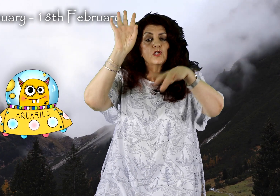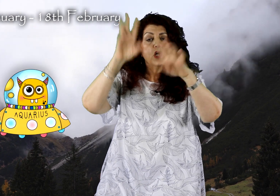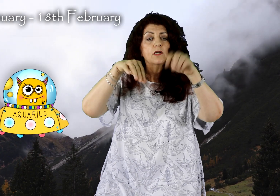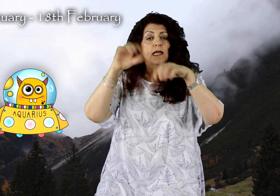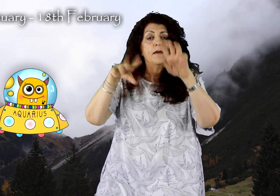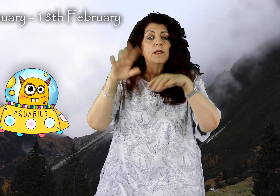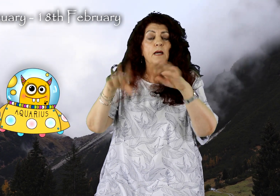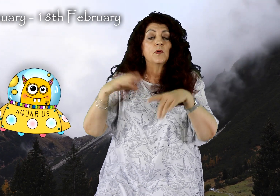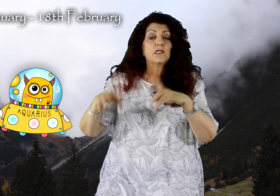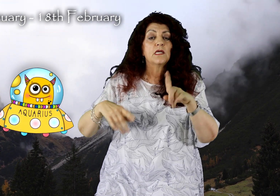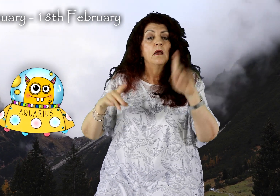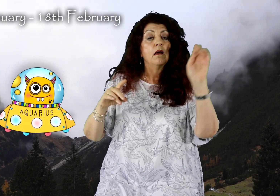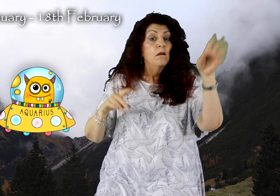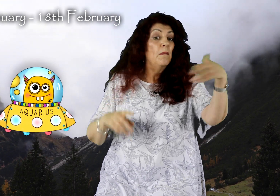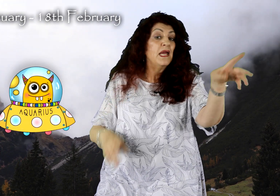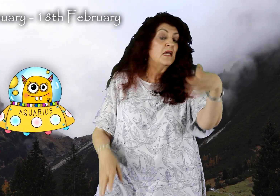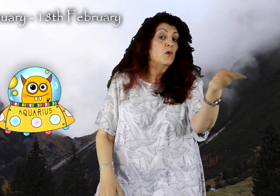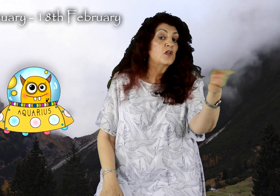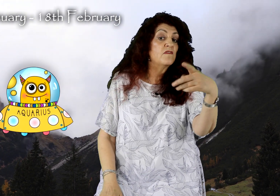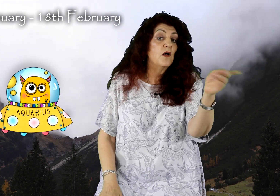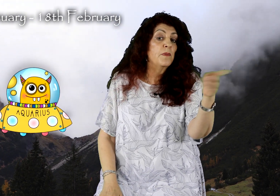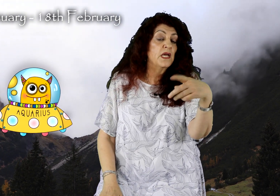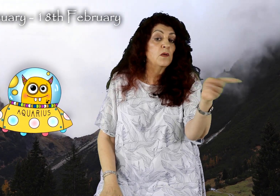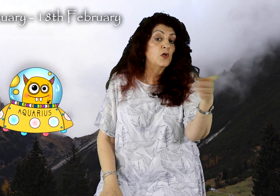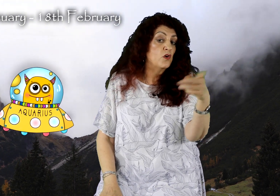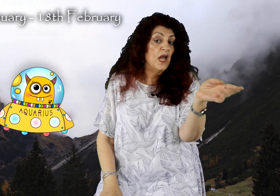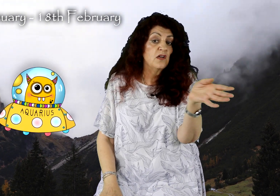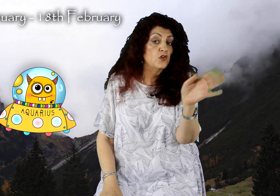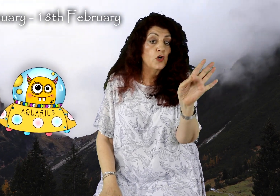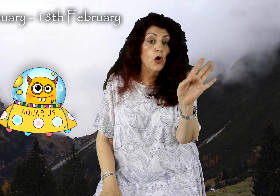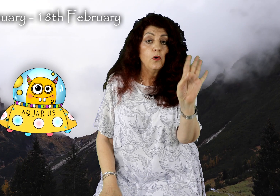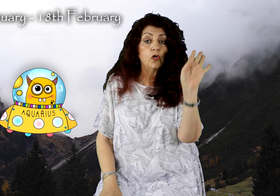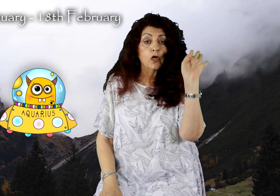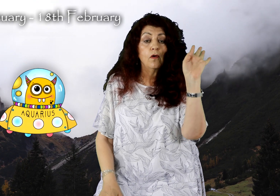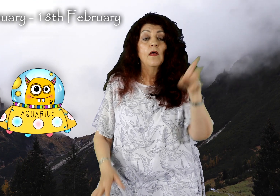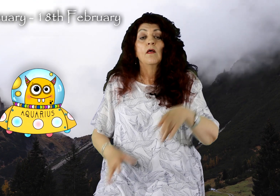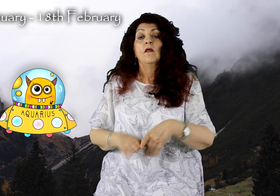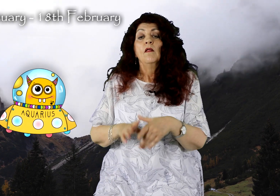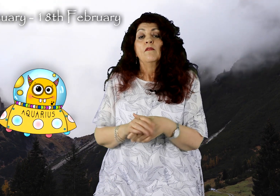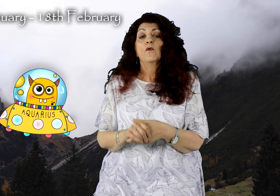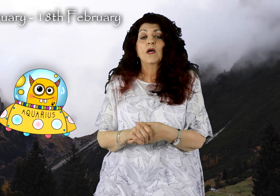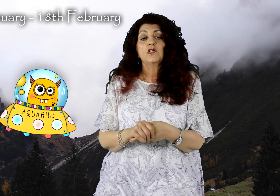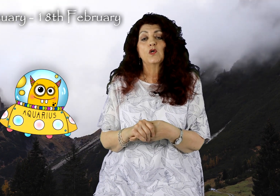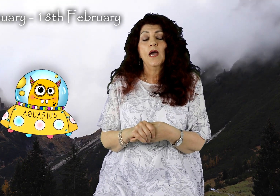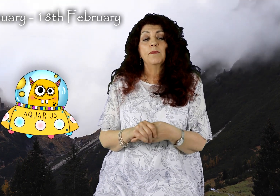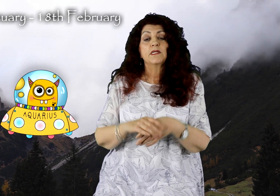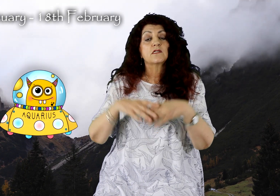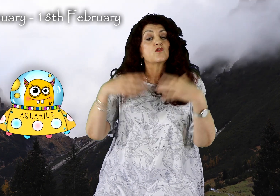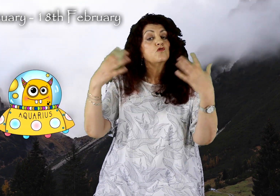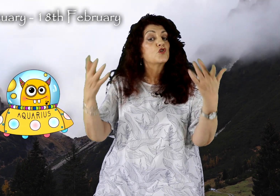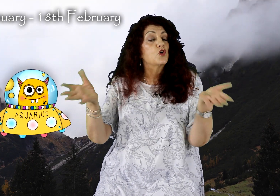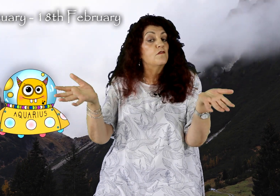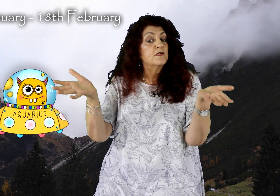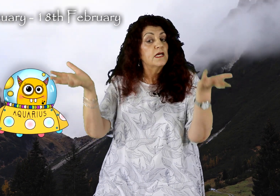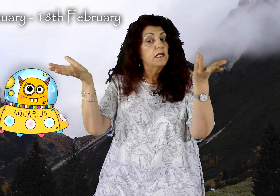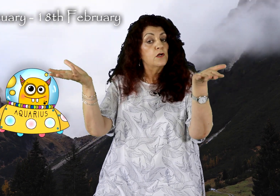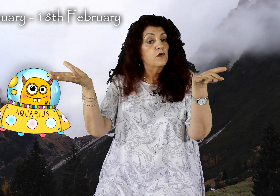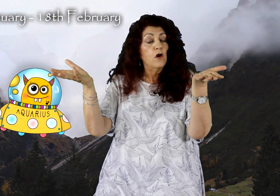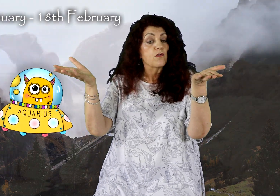Start climbing upwards, making a point of helping anyone you can as you go, you know. The way to your happiness is through service and inner growth.